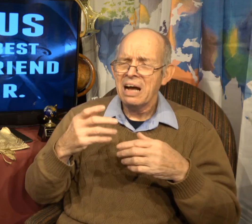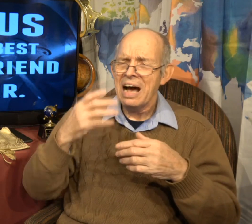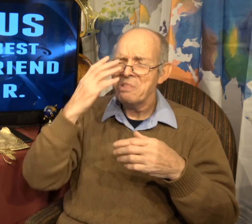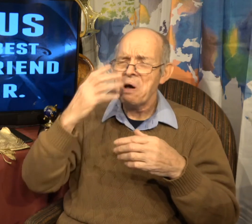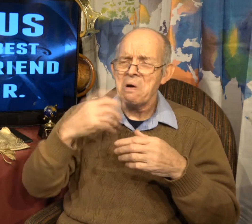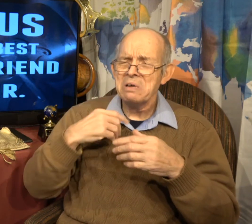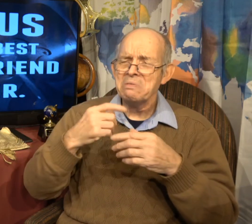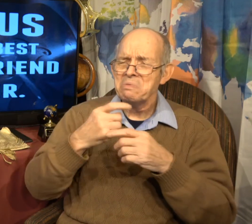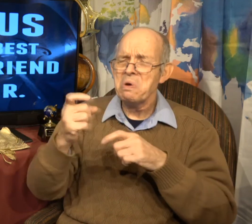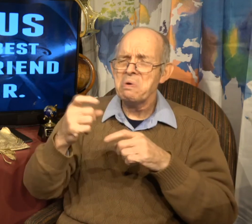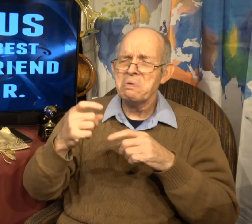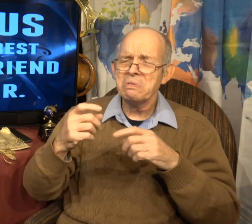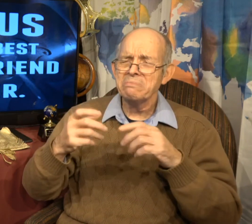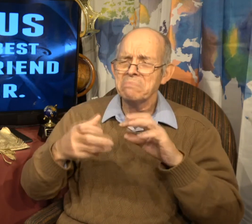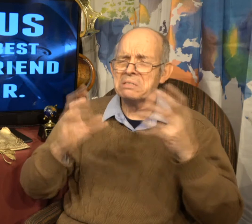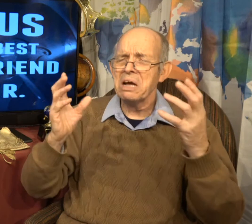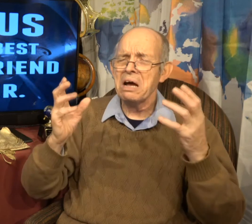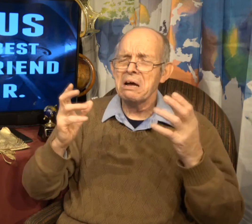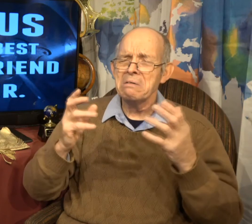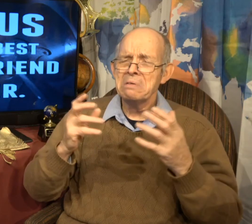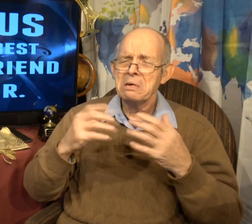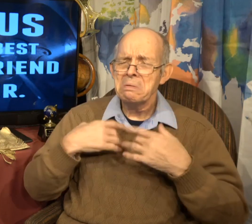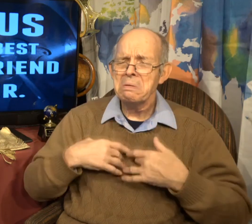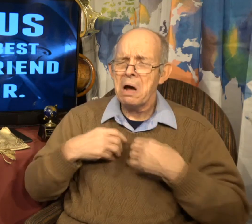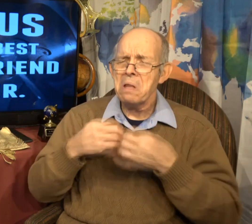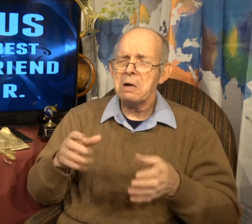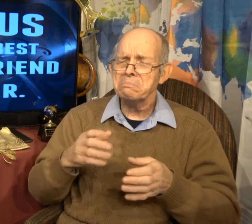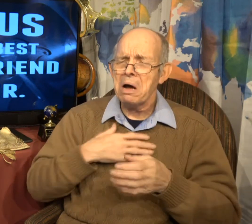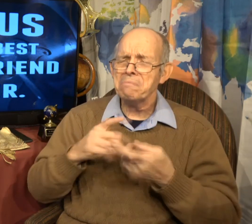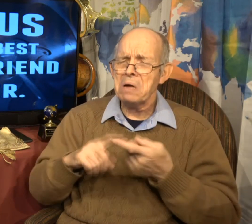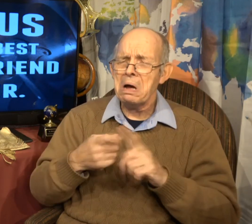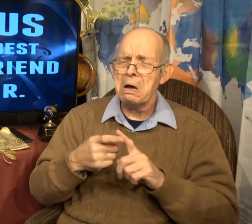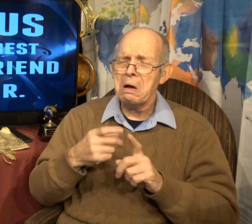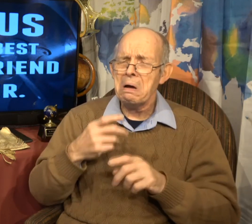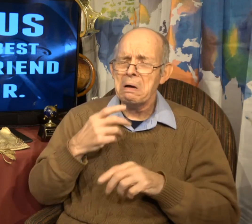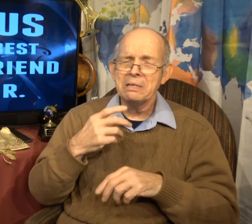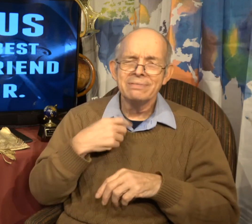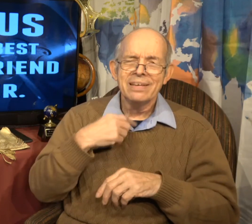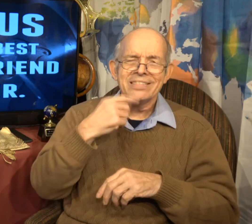bird. I love my child. I love my friend.